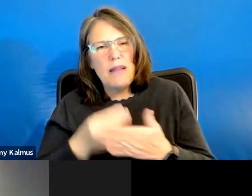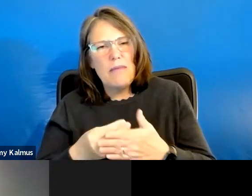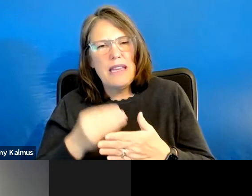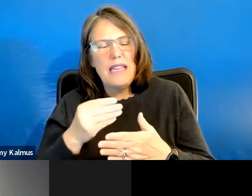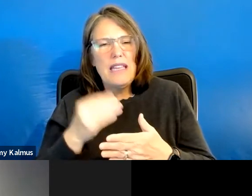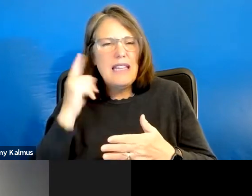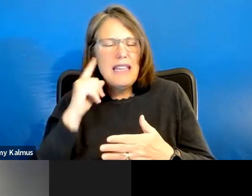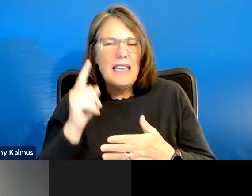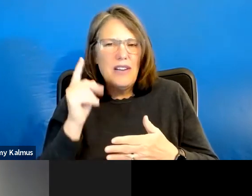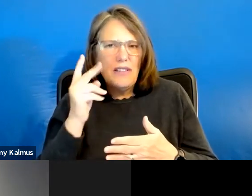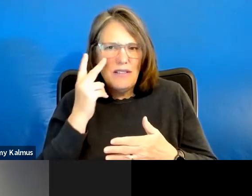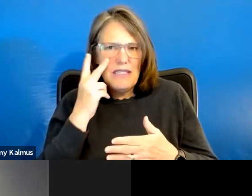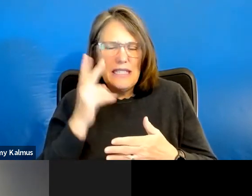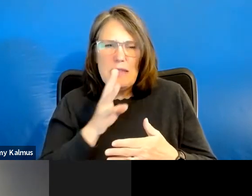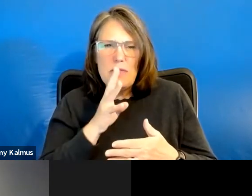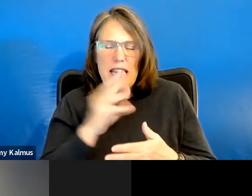faces.